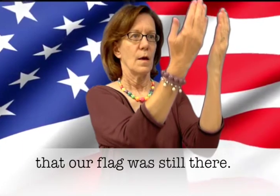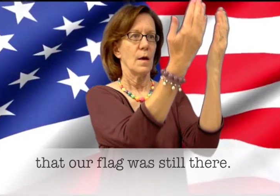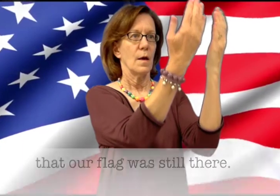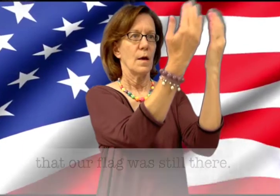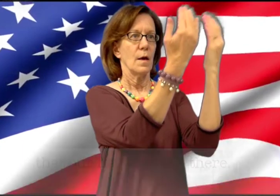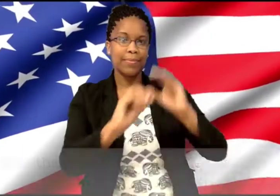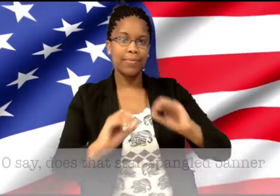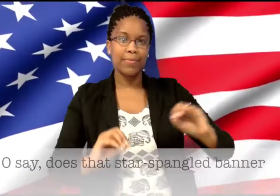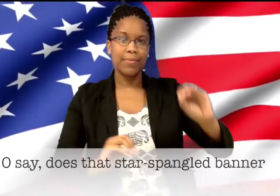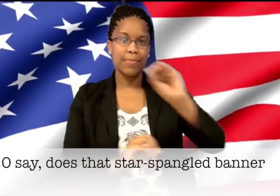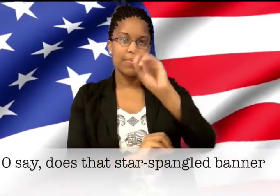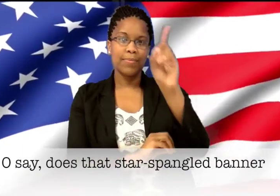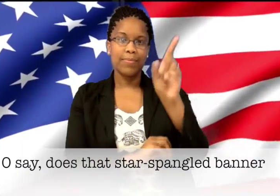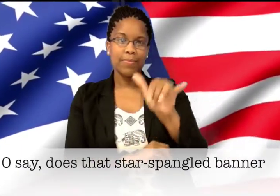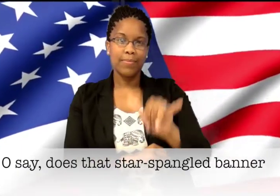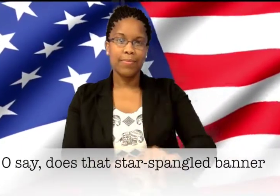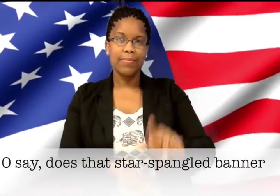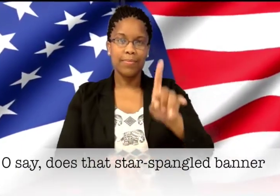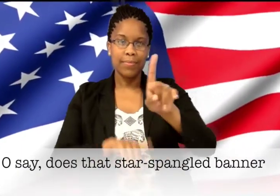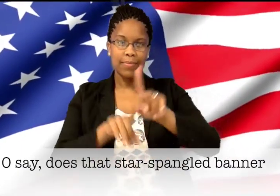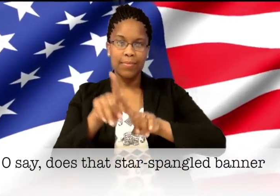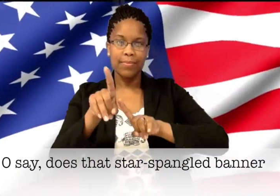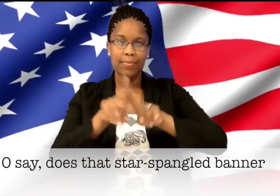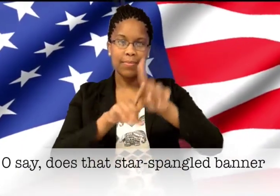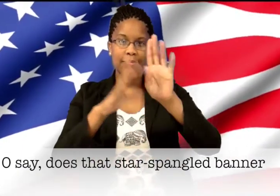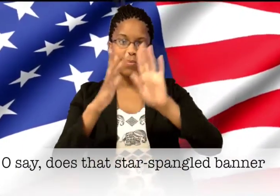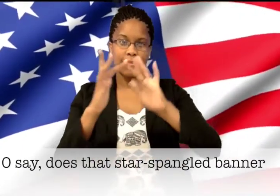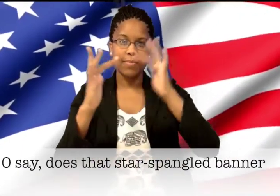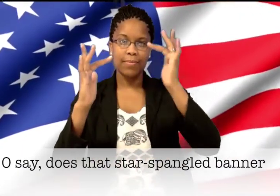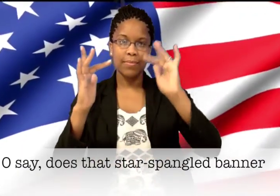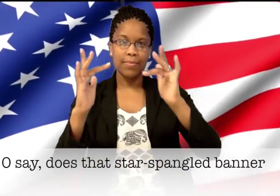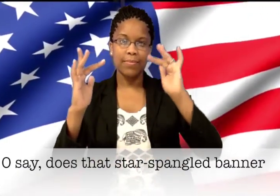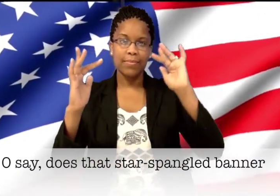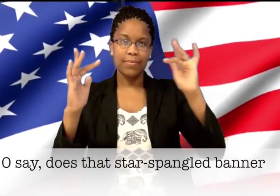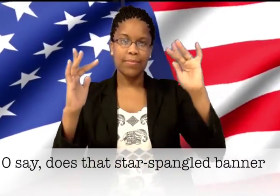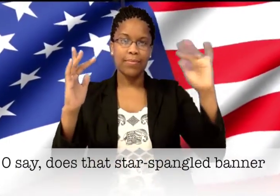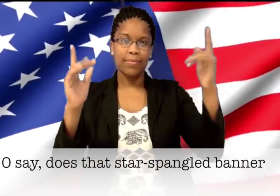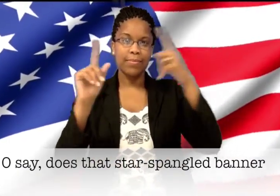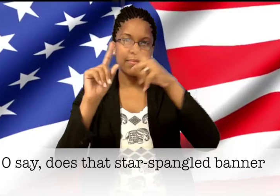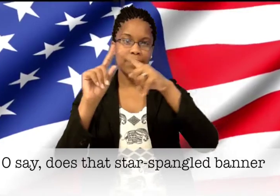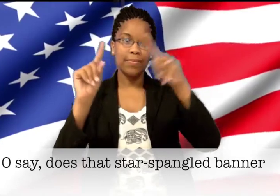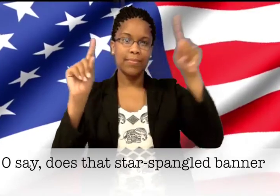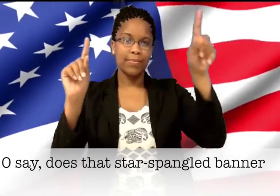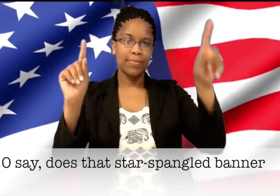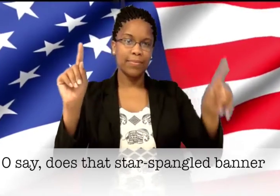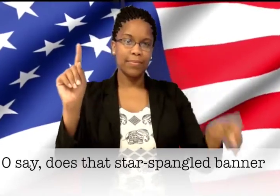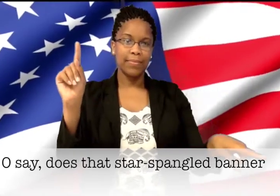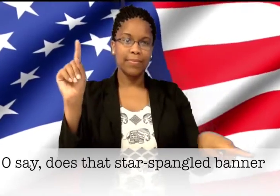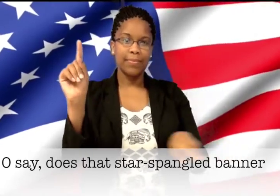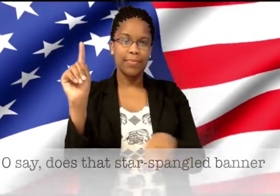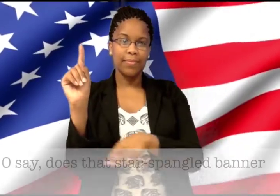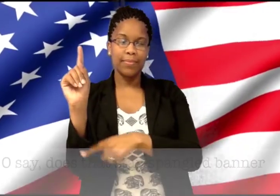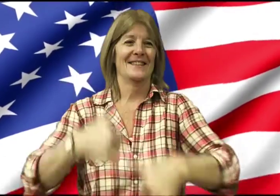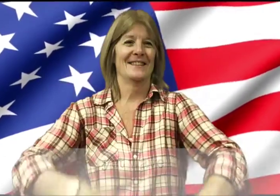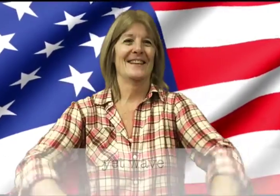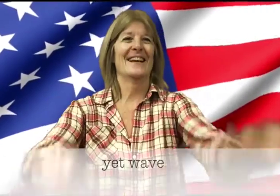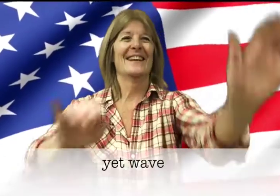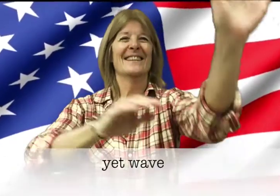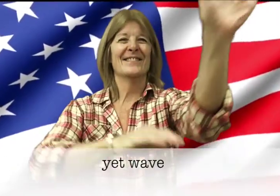Oh, say can you see, by the dawn's light,